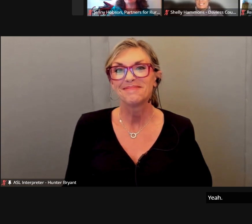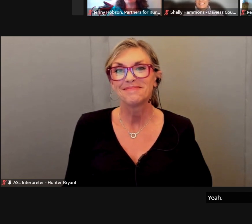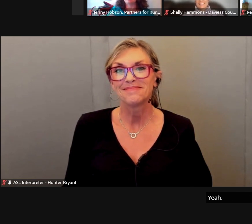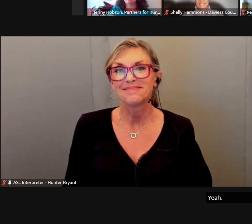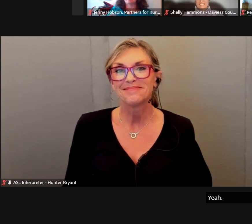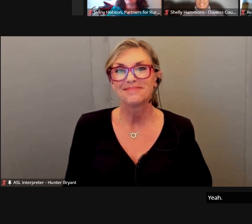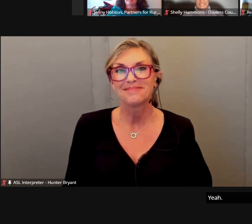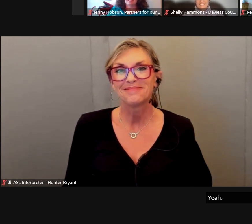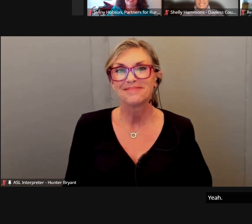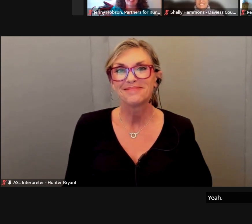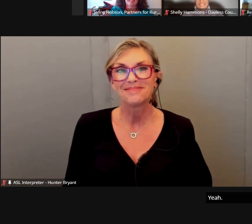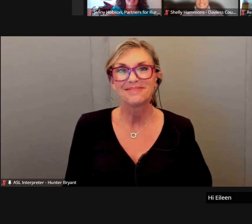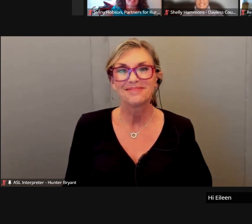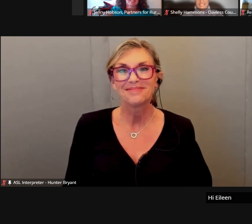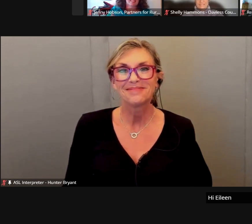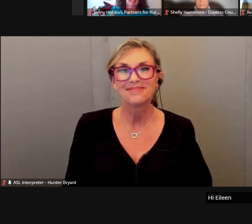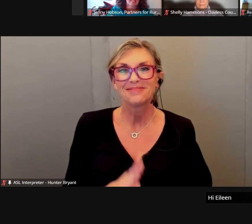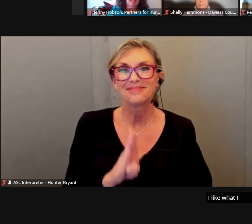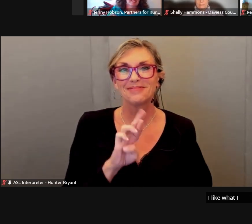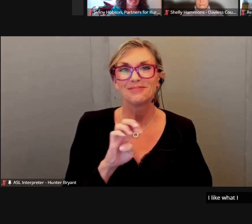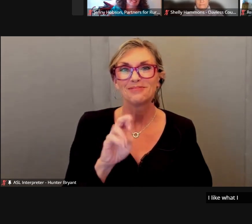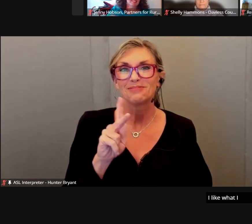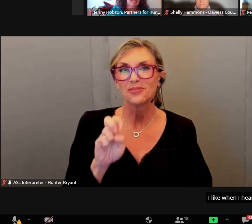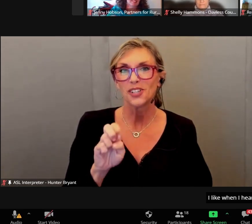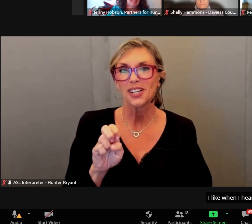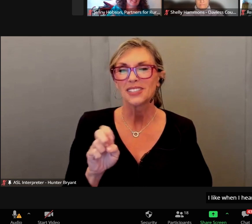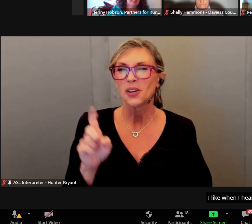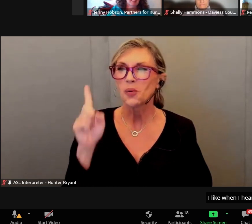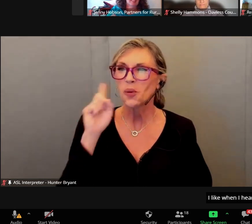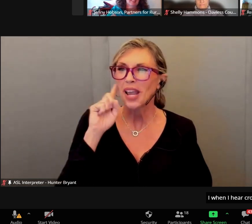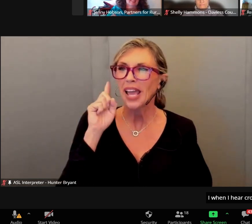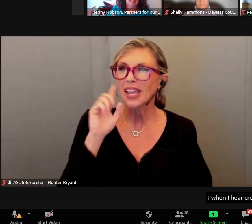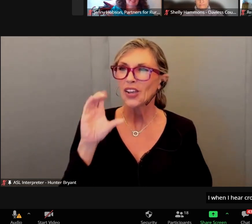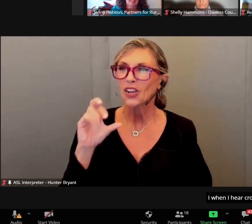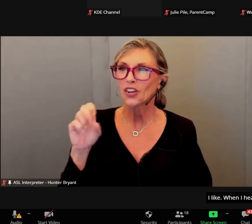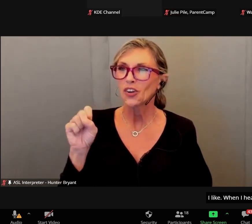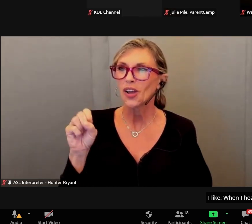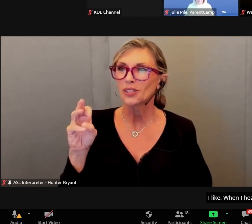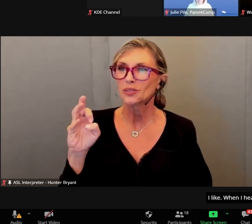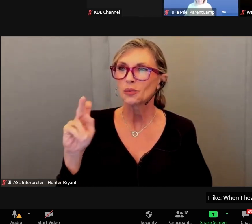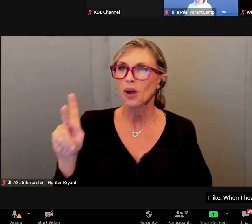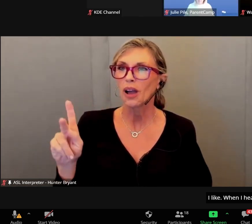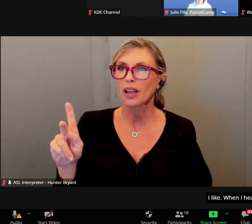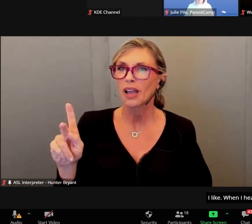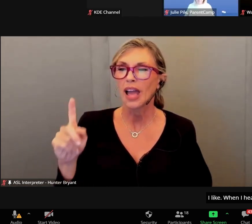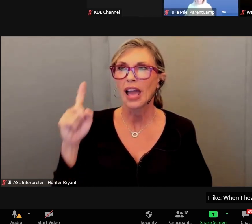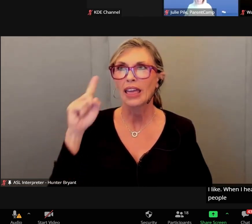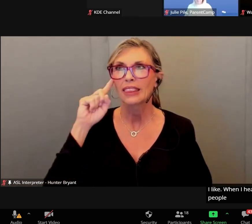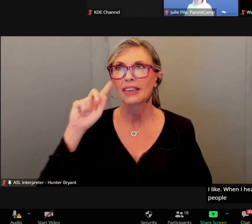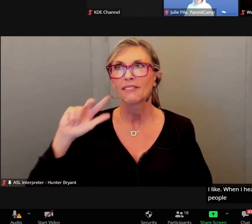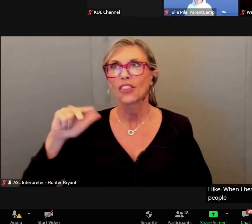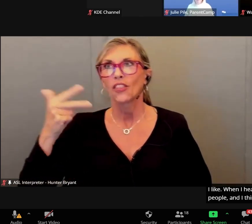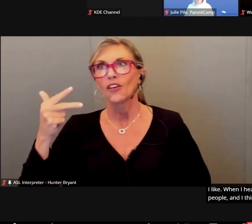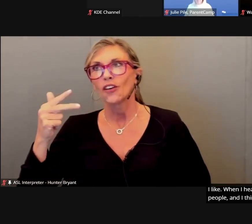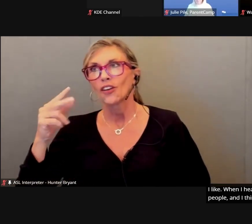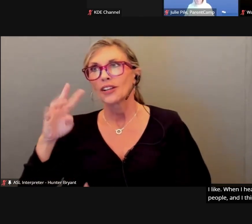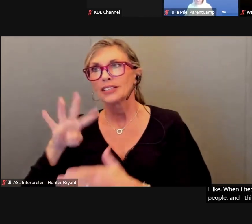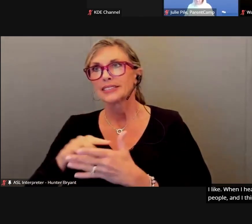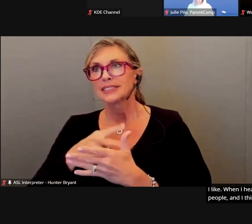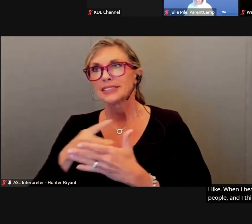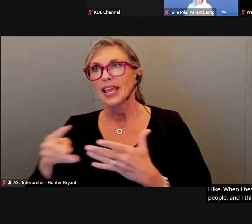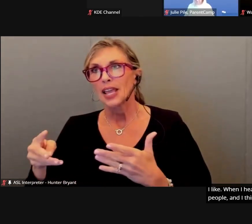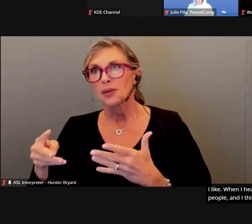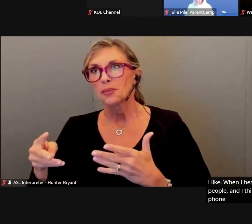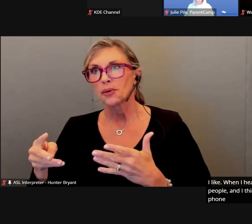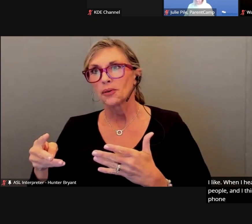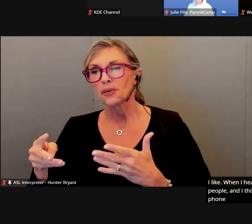I like, when I hear crosswalk, I think of a third table. And I think what I'm saying is that you're